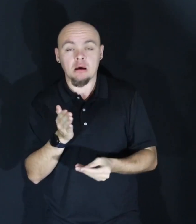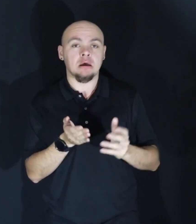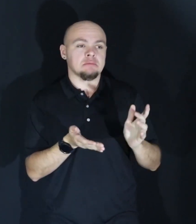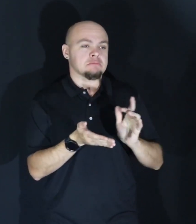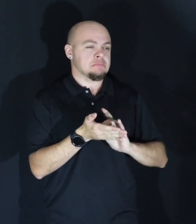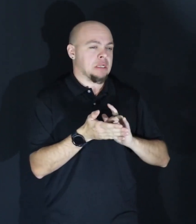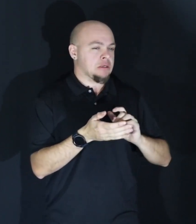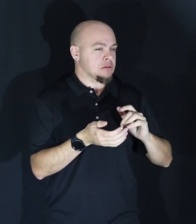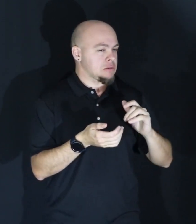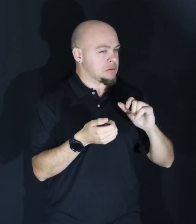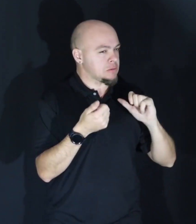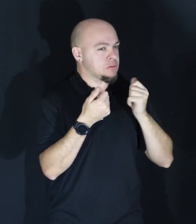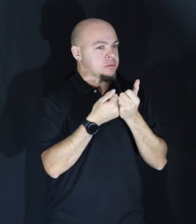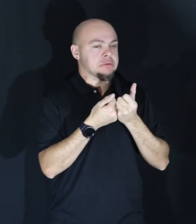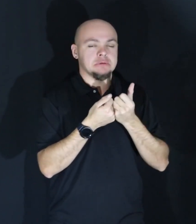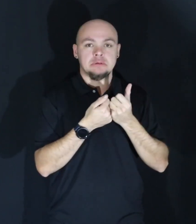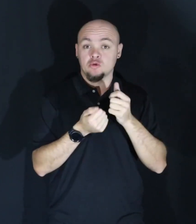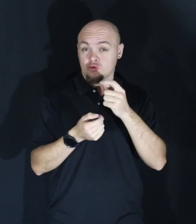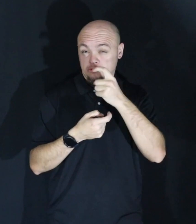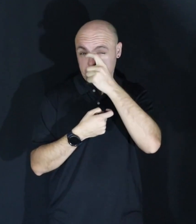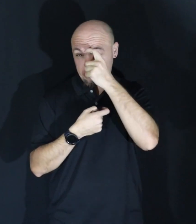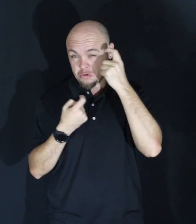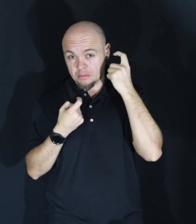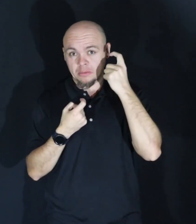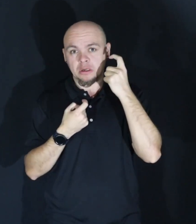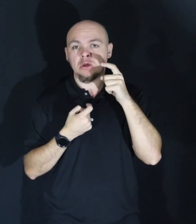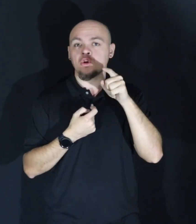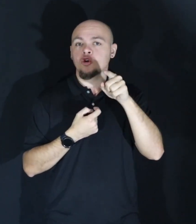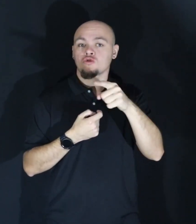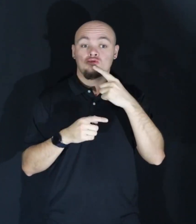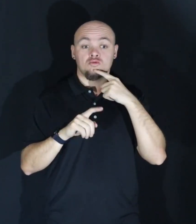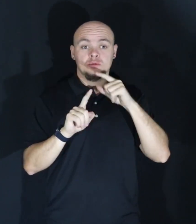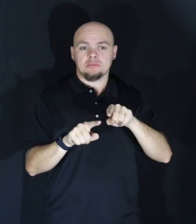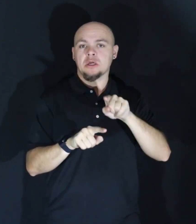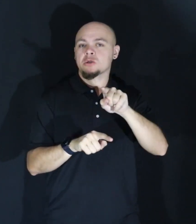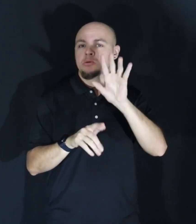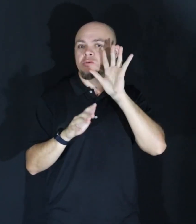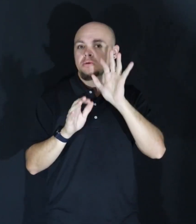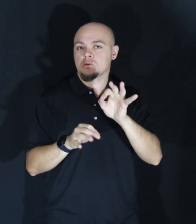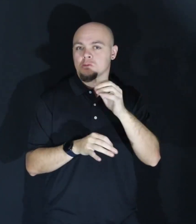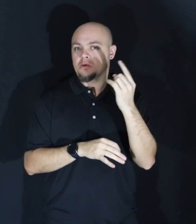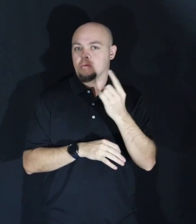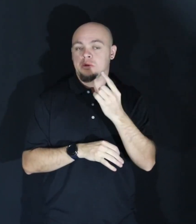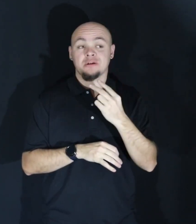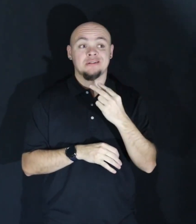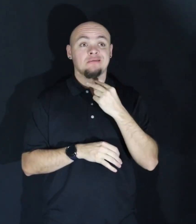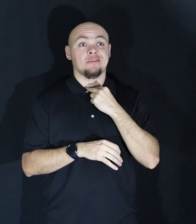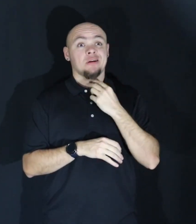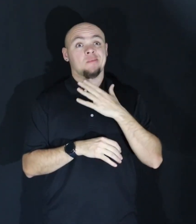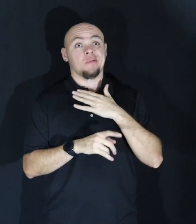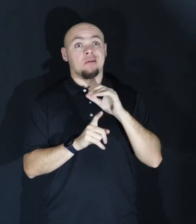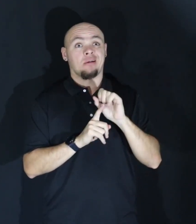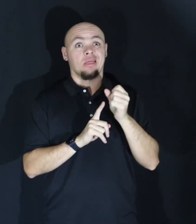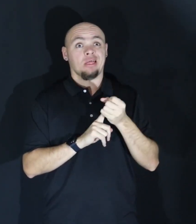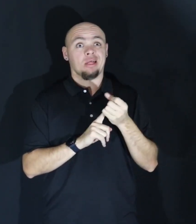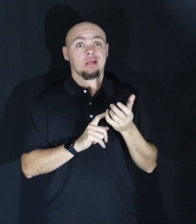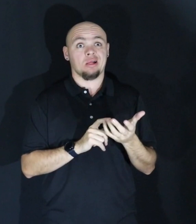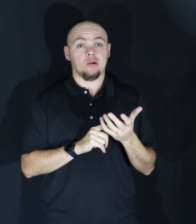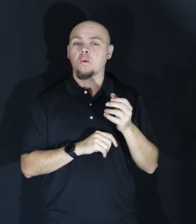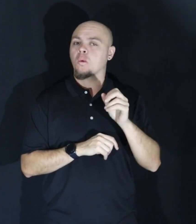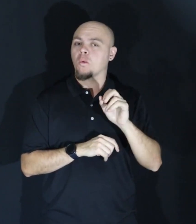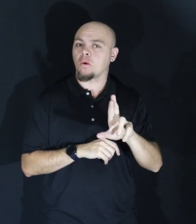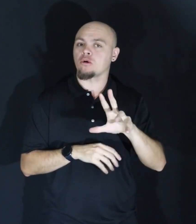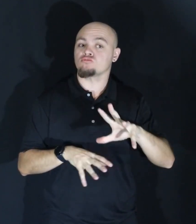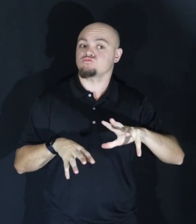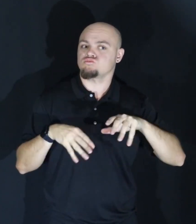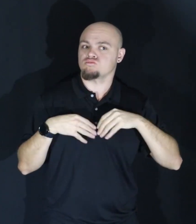trauma, you always have the power to choose how you'll respond. Will you become a victim to your circumstances, or will you